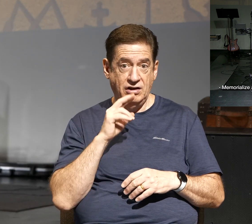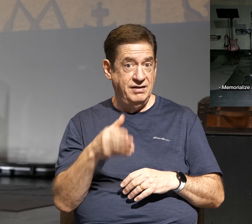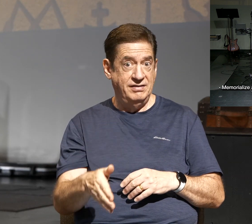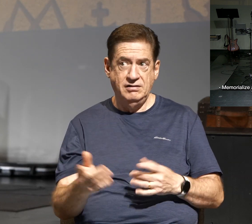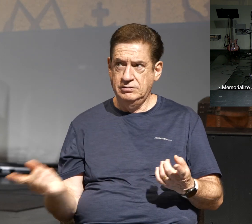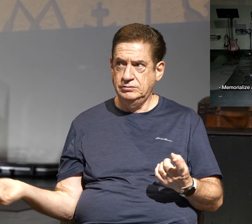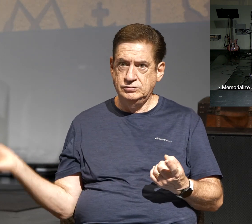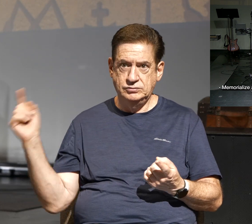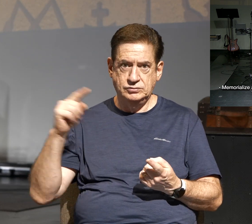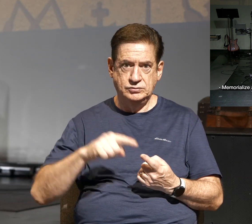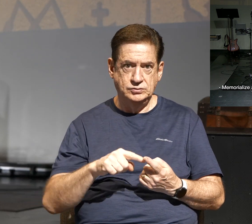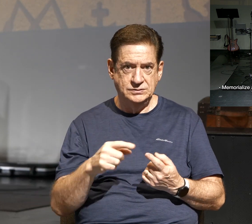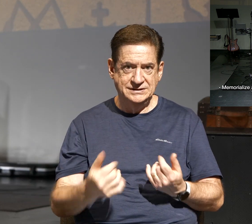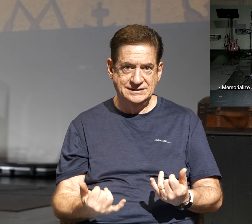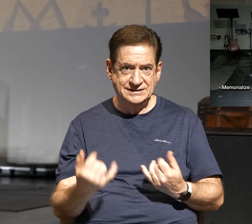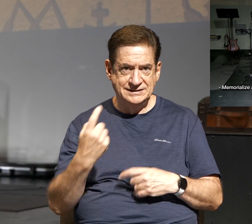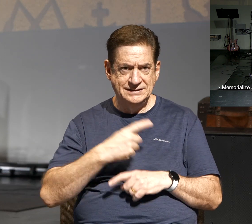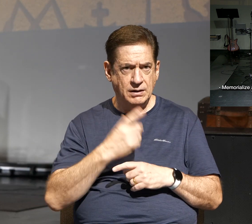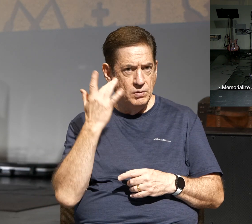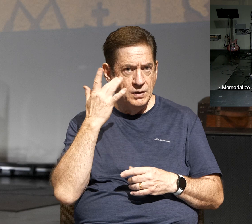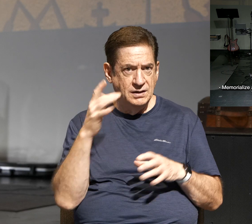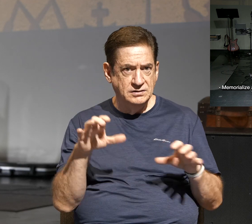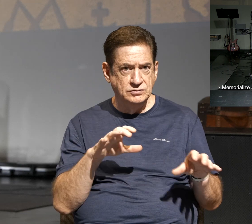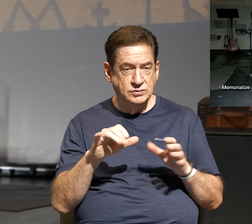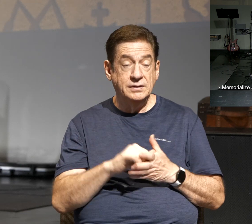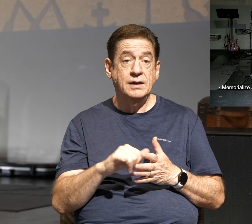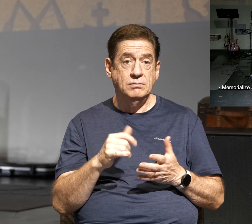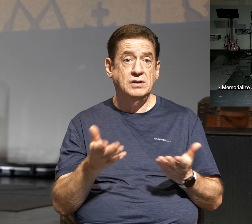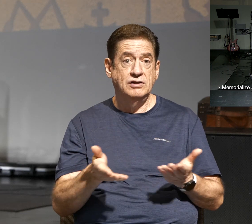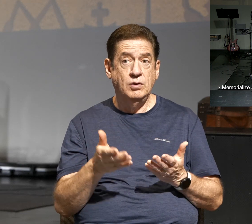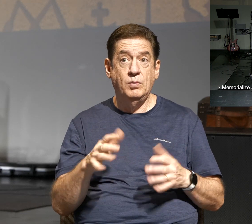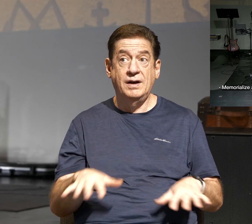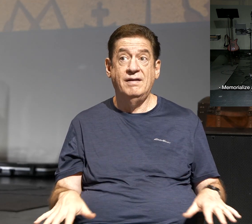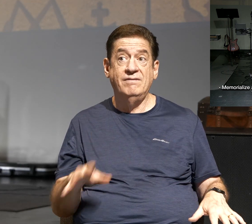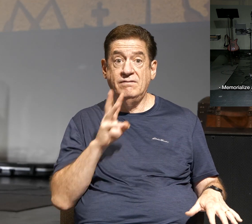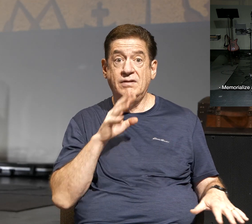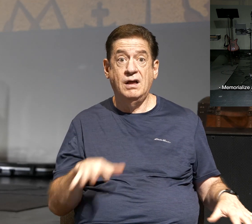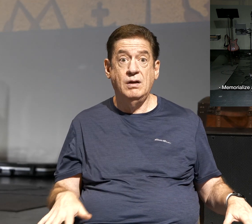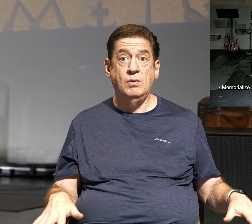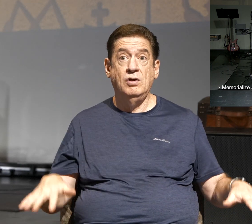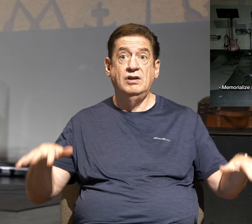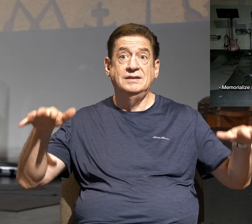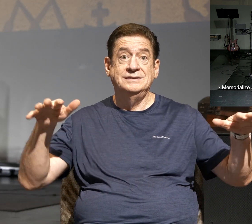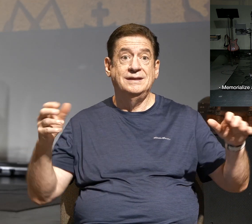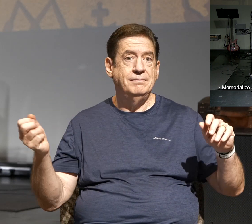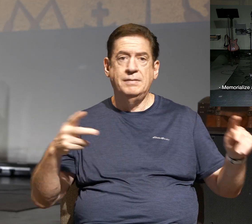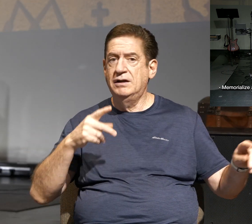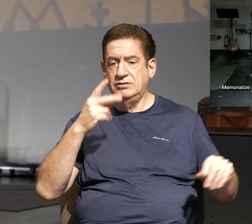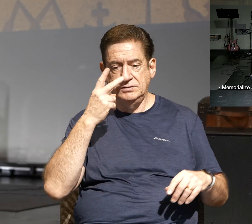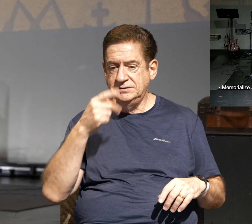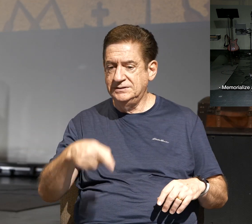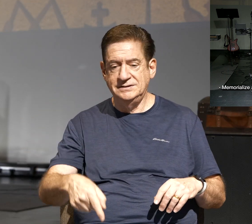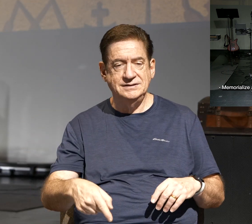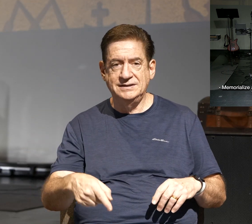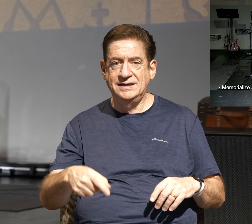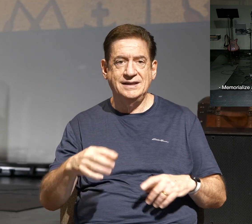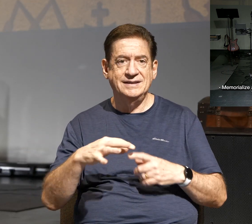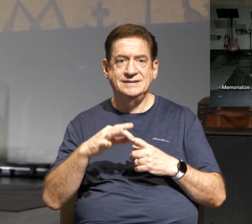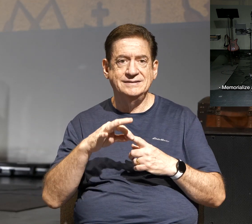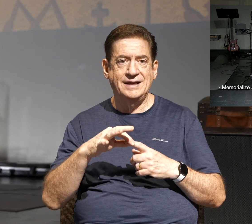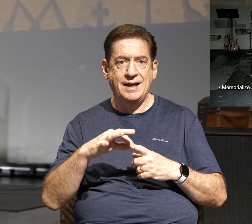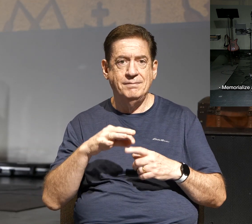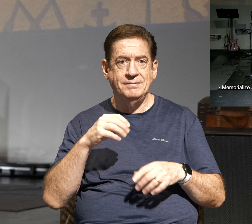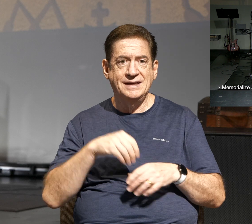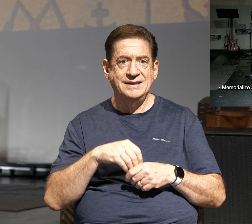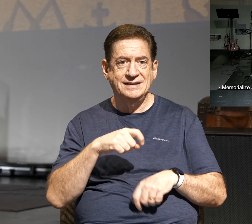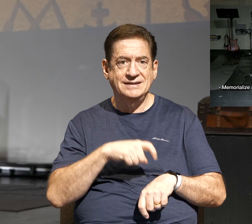to this day. And why would he do that? Here it is. Because when the floodwaters came back, you couldn't see it except in